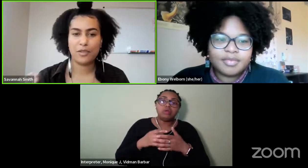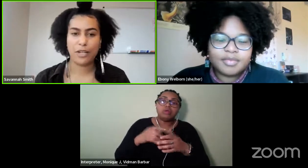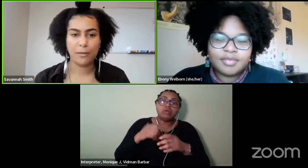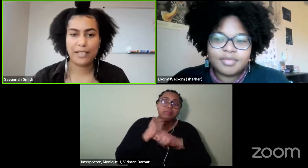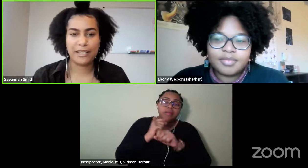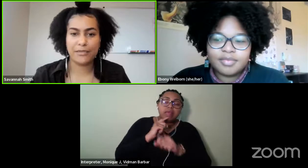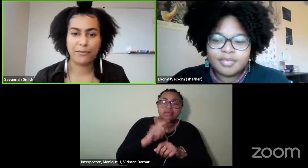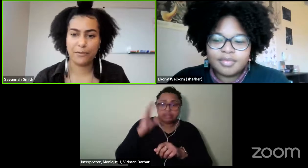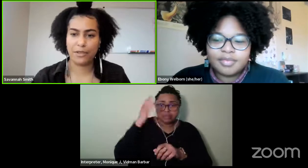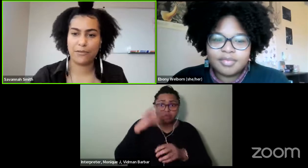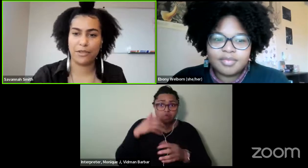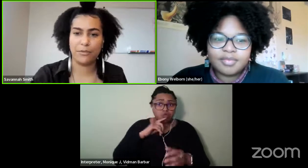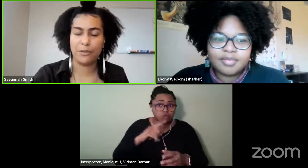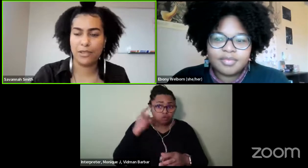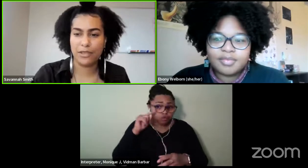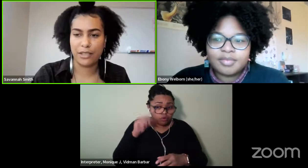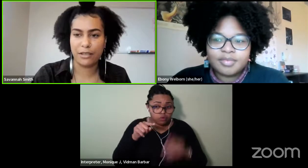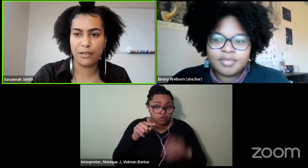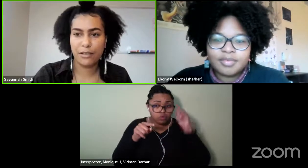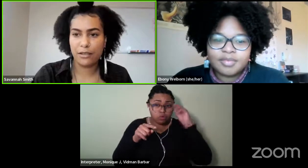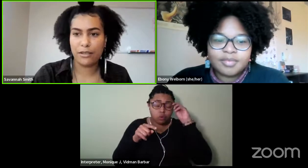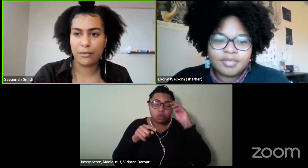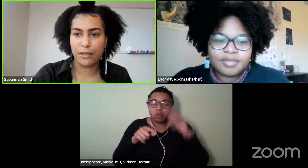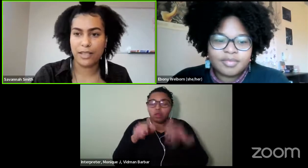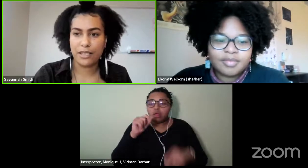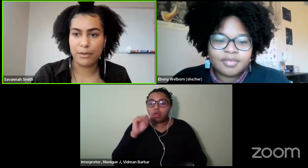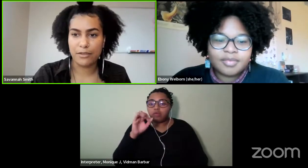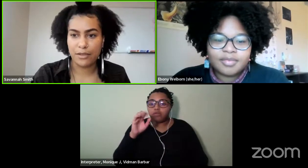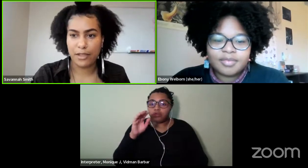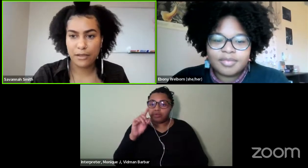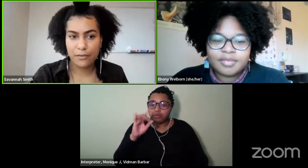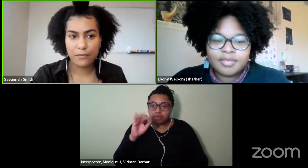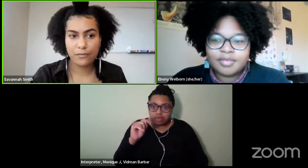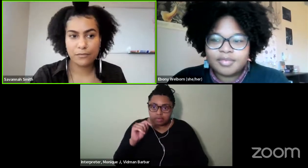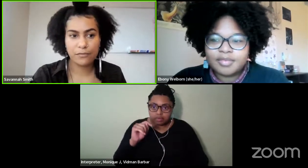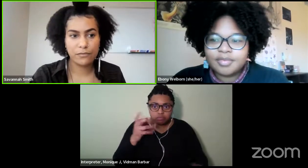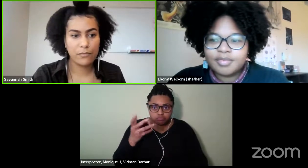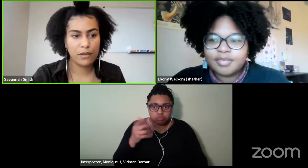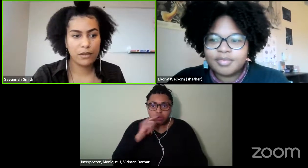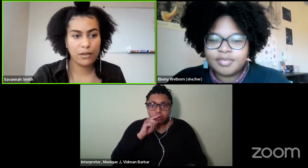I don't know, just brought up any different feelings for you. We would love to hear what that experience was like.